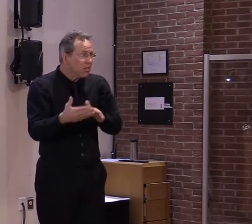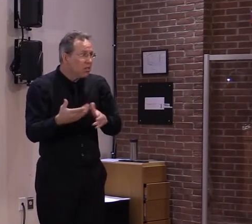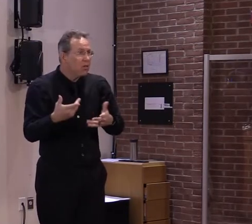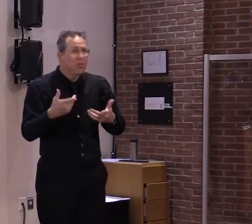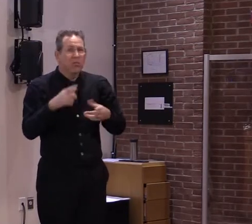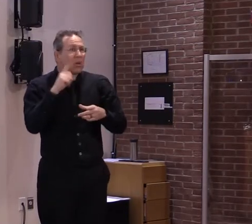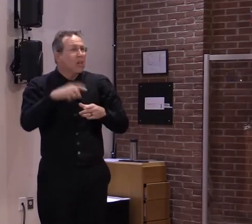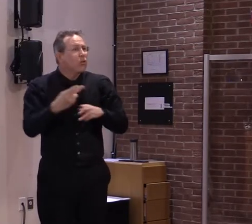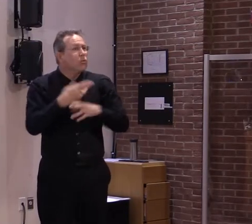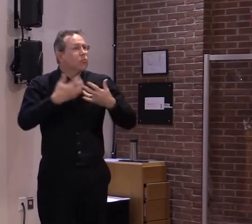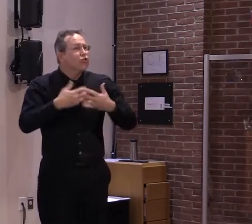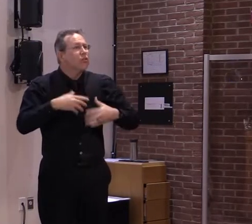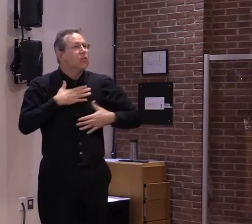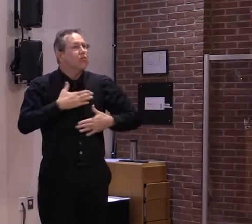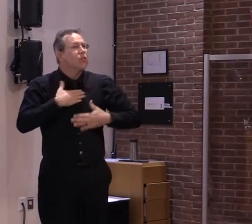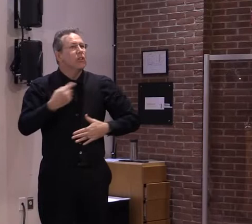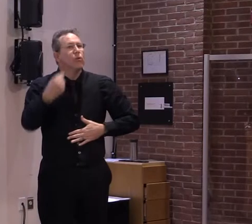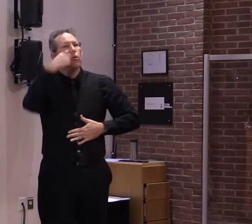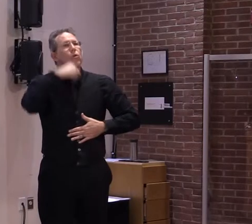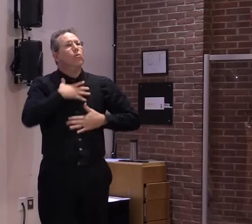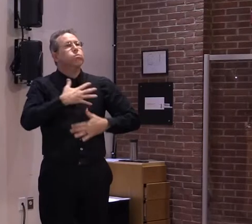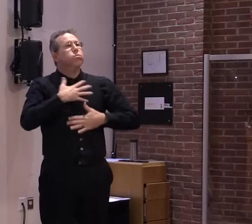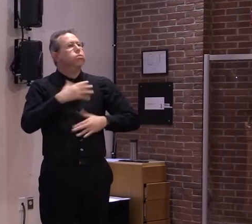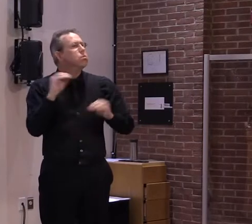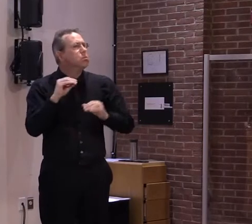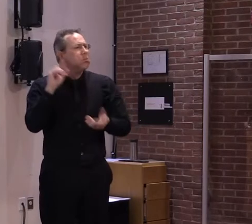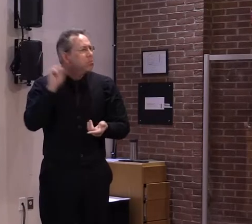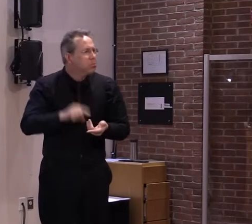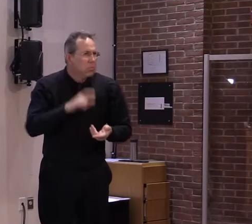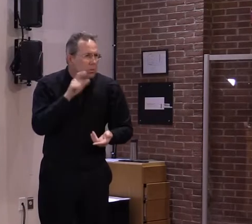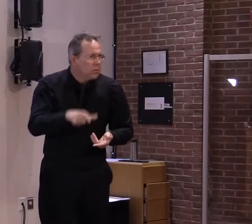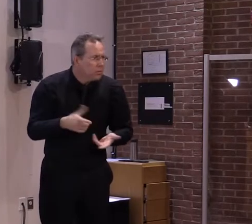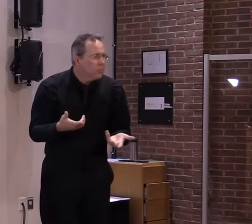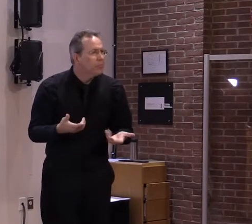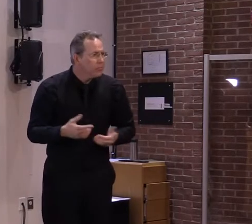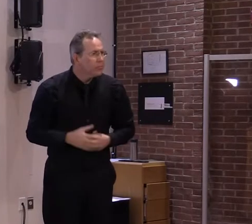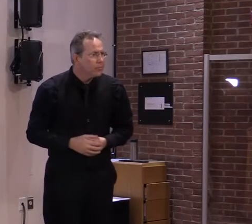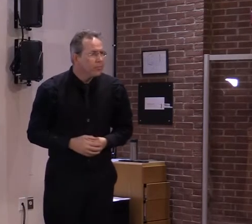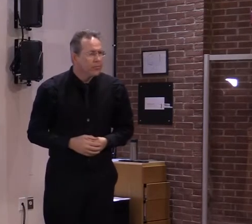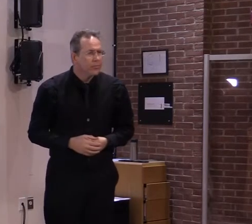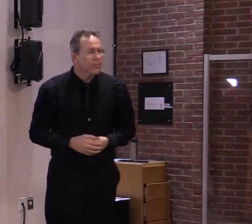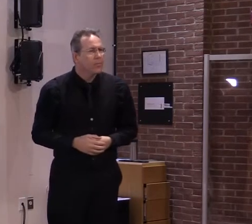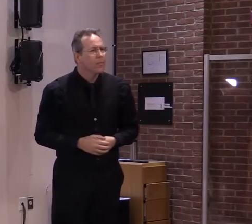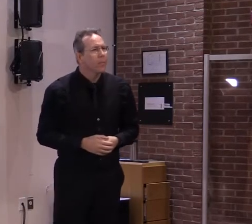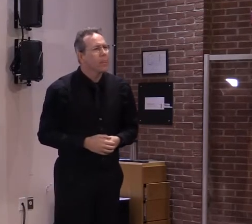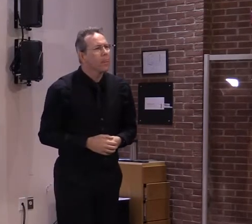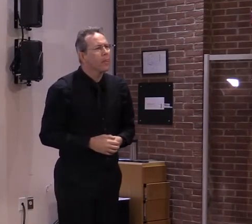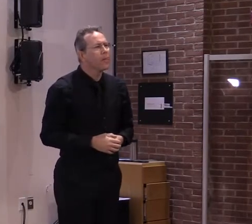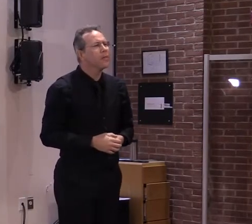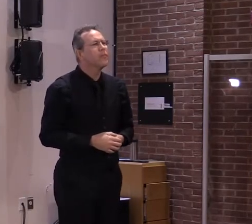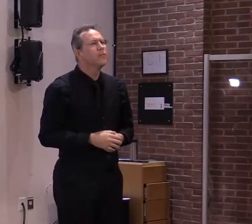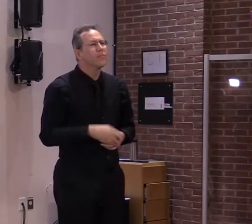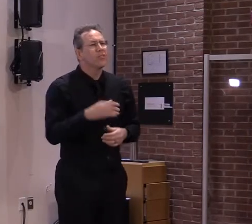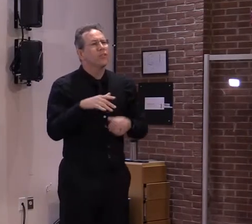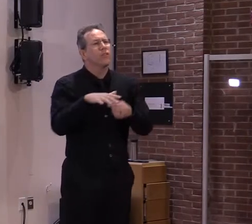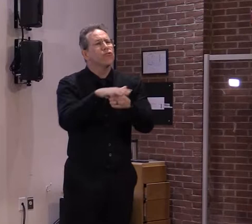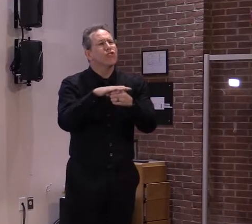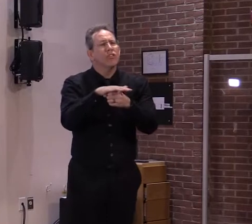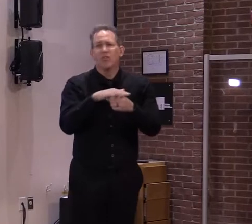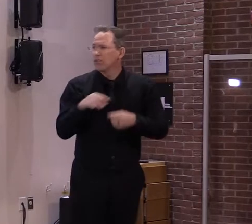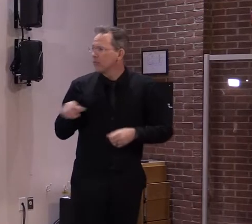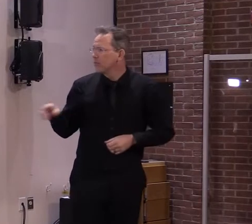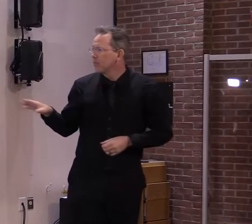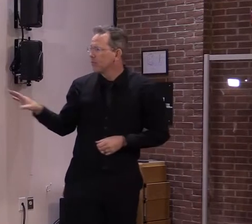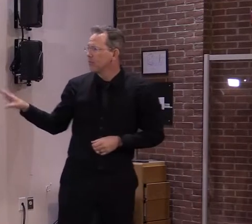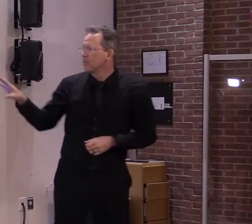And these are all things that in the past have led to increased fatalities in Vermont. Looking quickly at the region, we see that cases in the Northeast